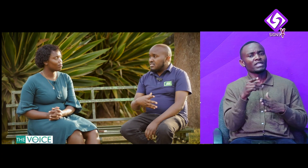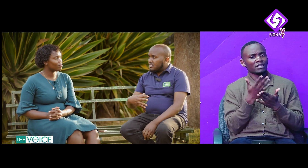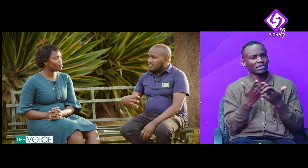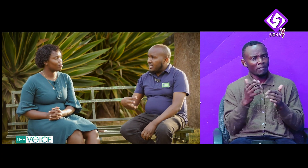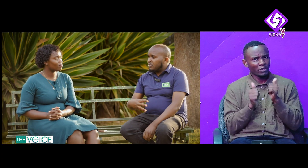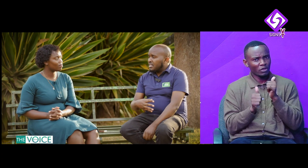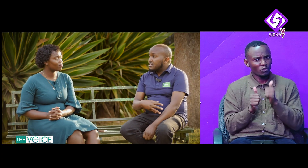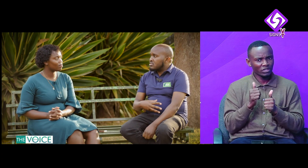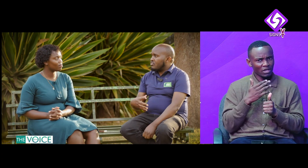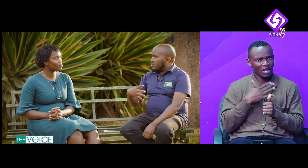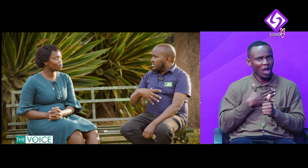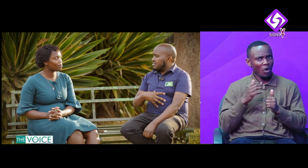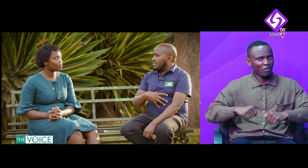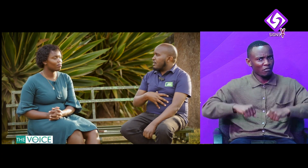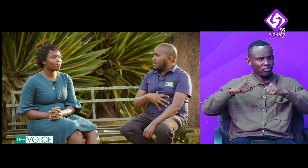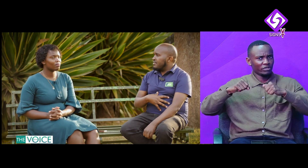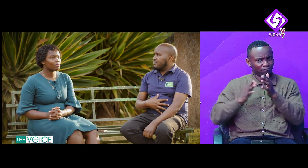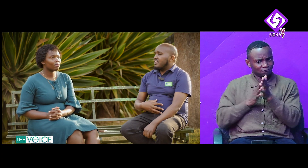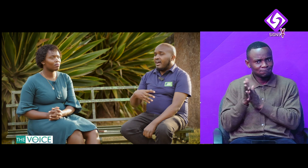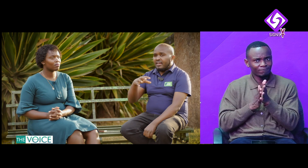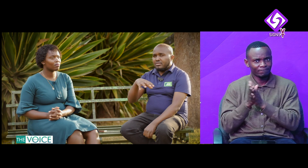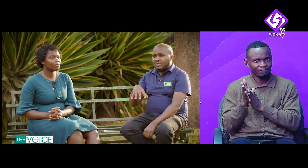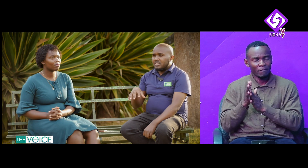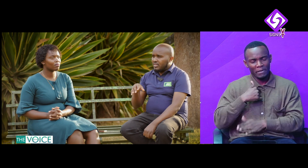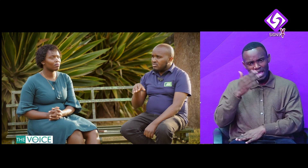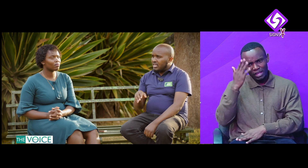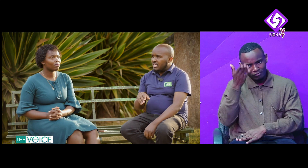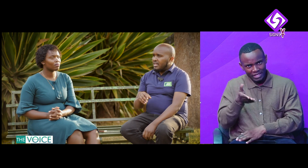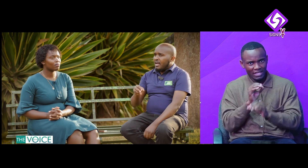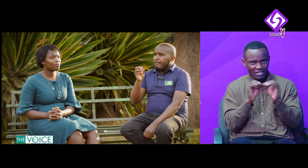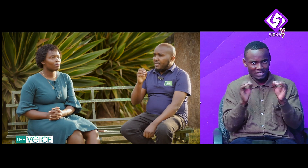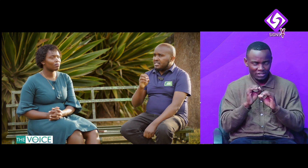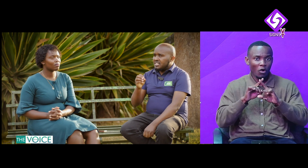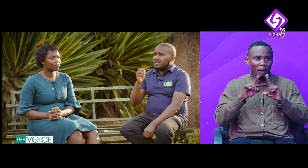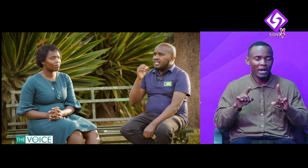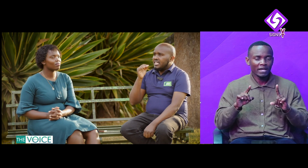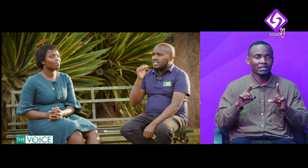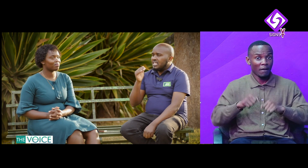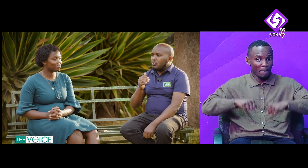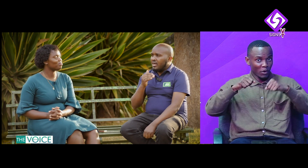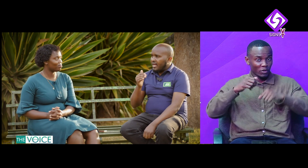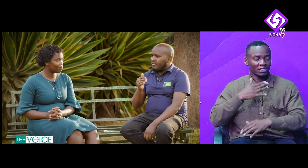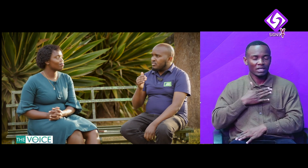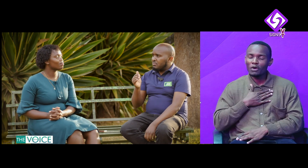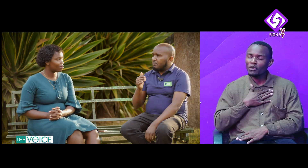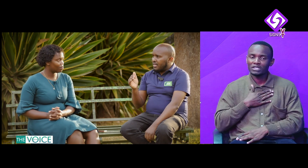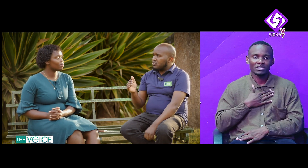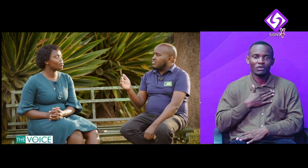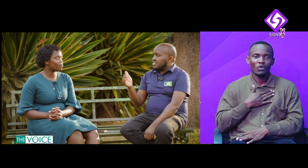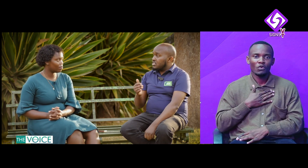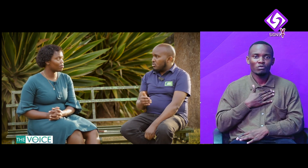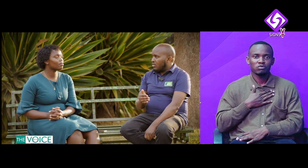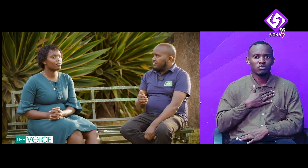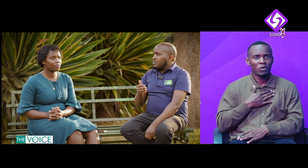one of the things that really got the interest of our seniors in the company. And I know they're not here with us today, but they would love to be part